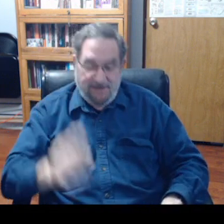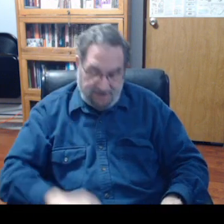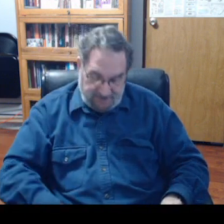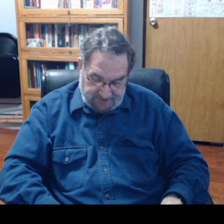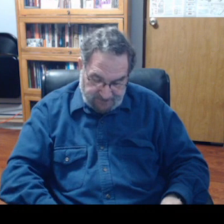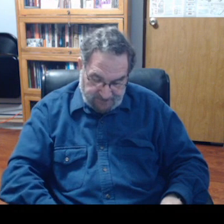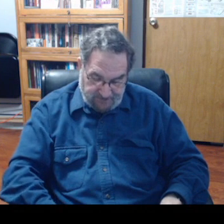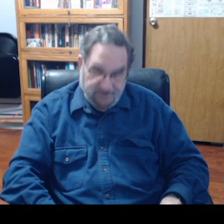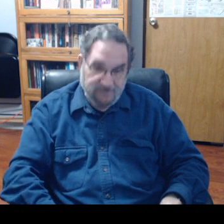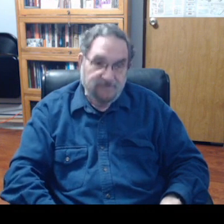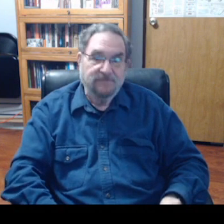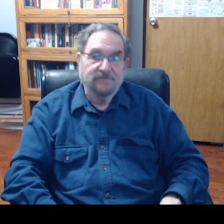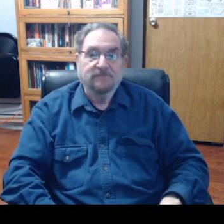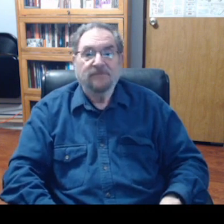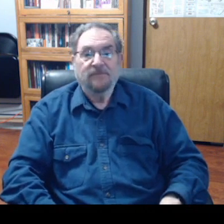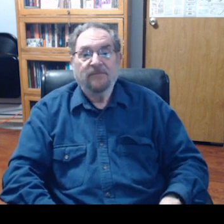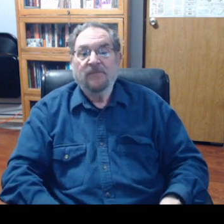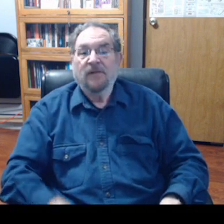recited.